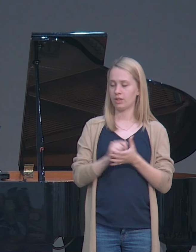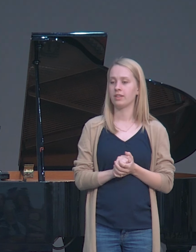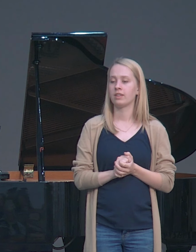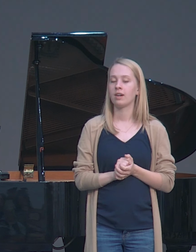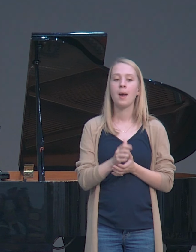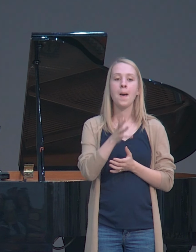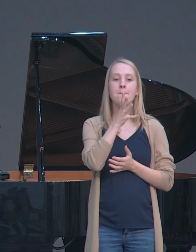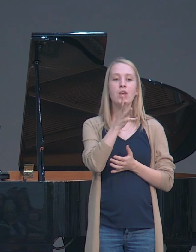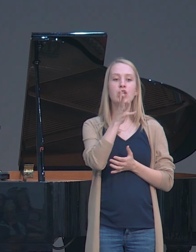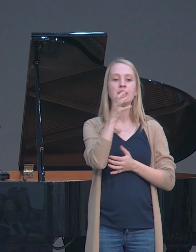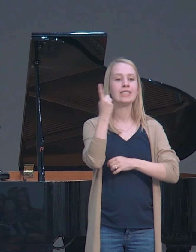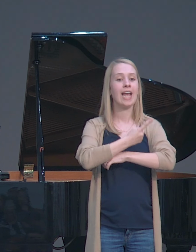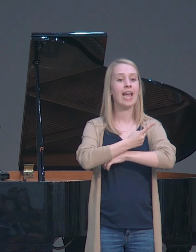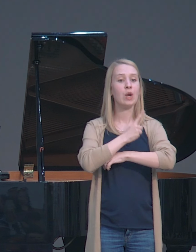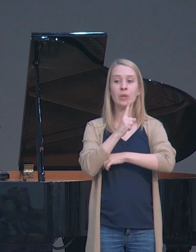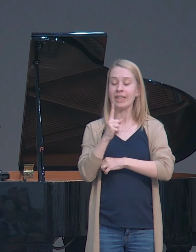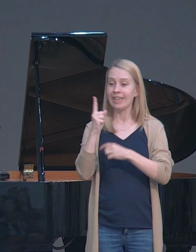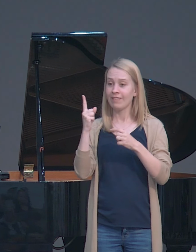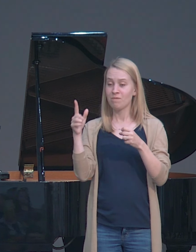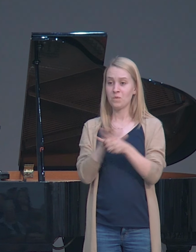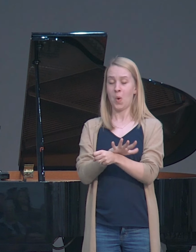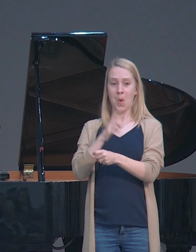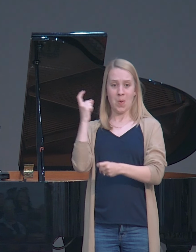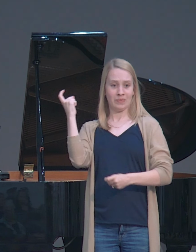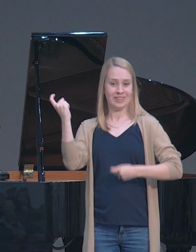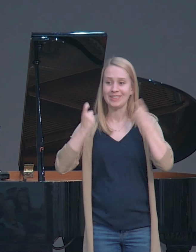Mother's Day is a day of celebration and sorrow,